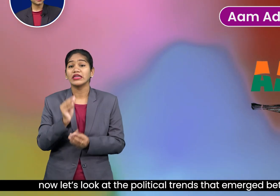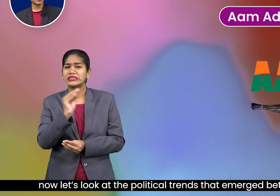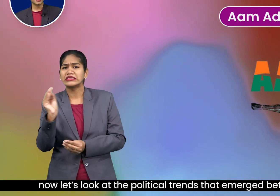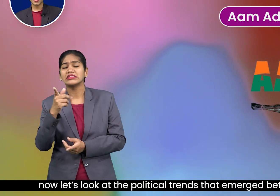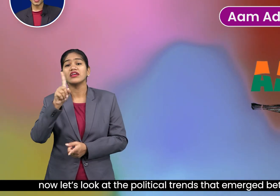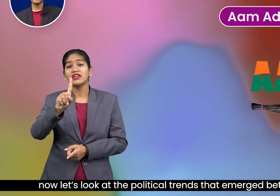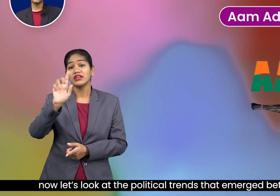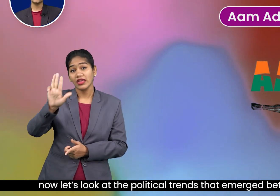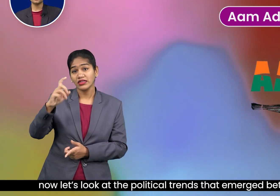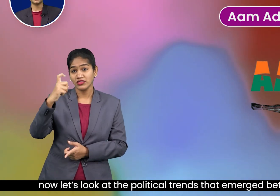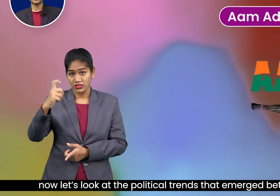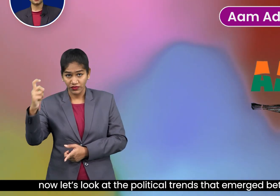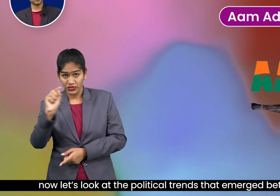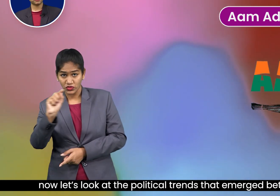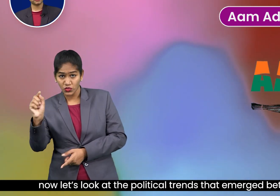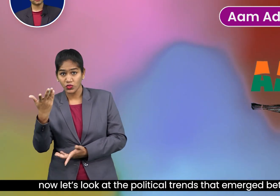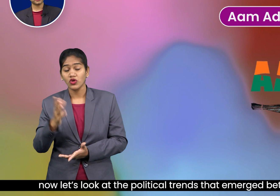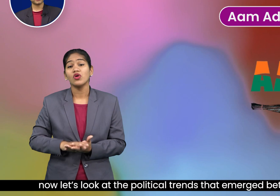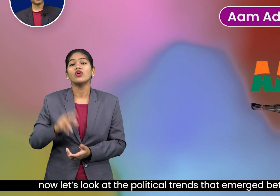1977 and 2000.